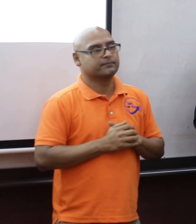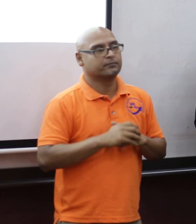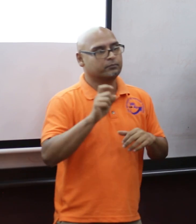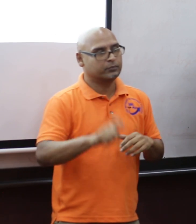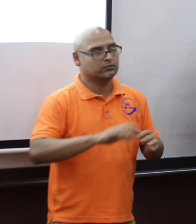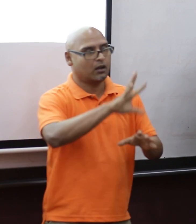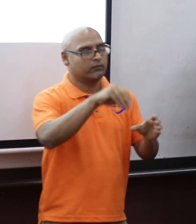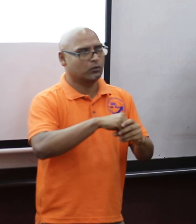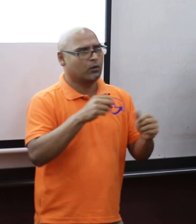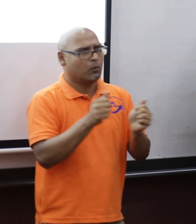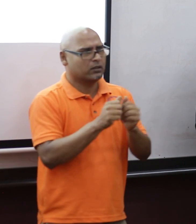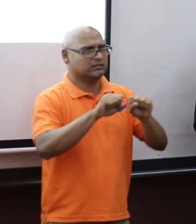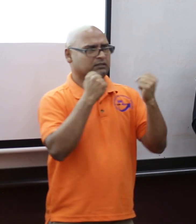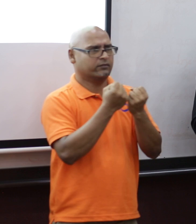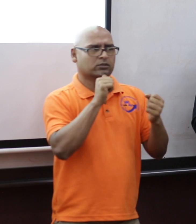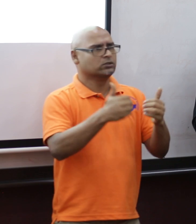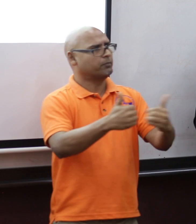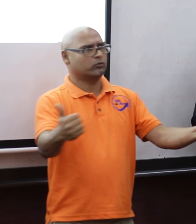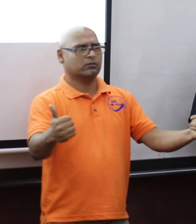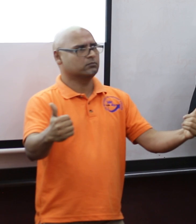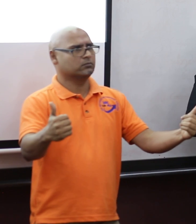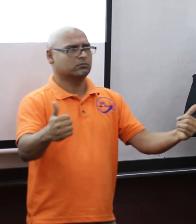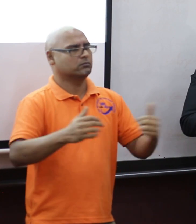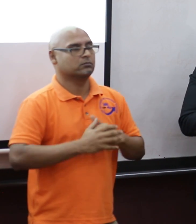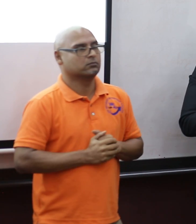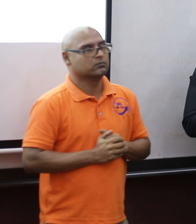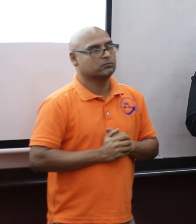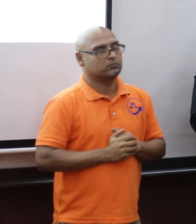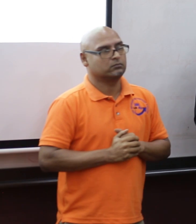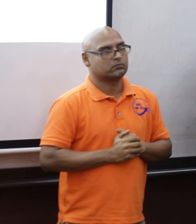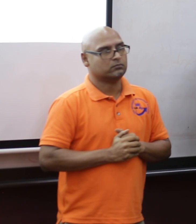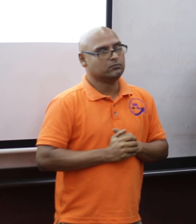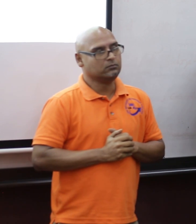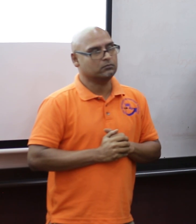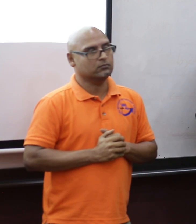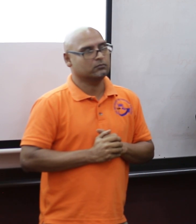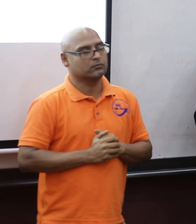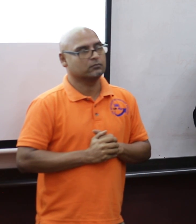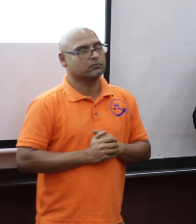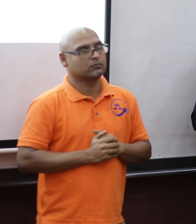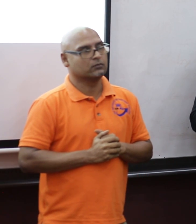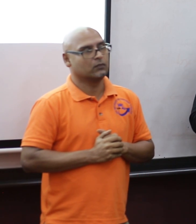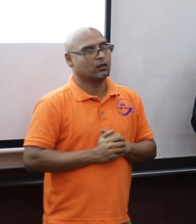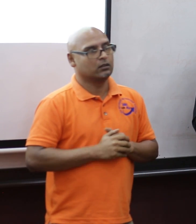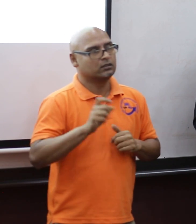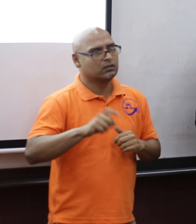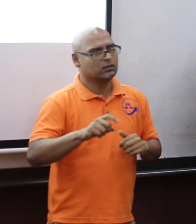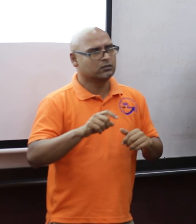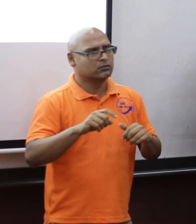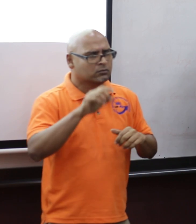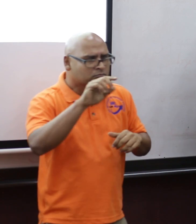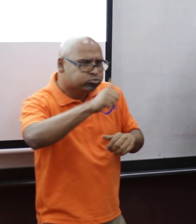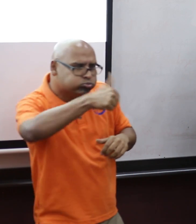schools because there are some children that cannot be integrated. We understand that. But we also need some kind of assessment procedure where the